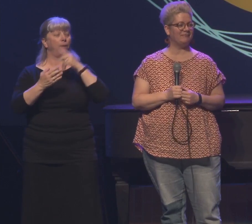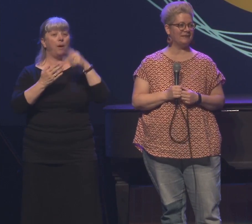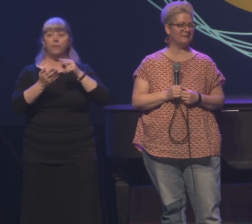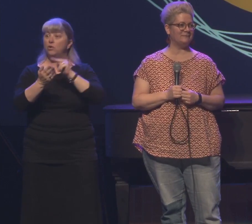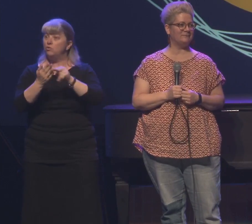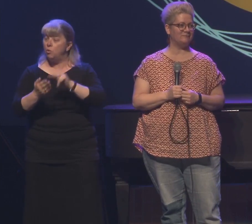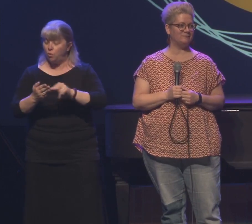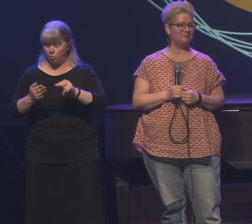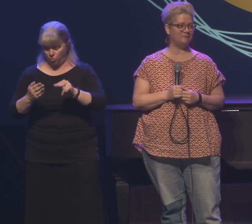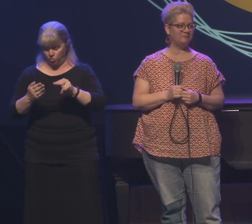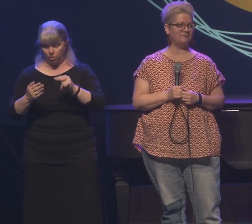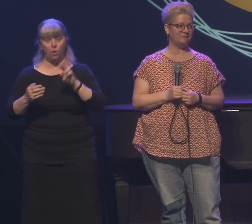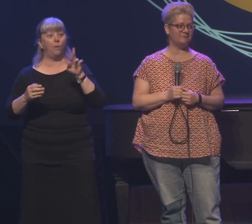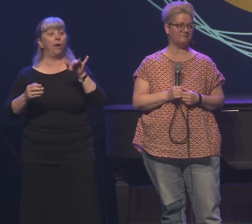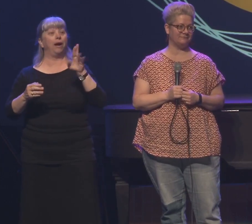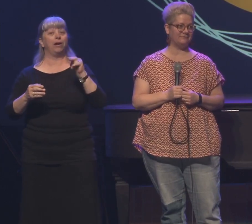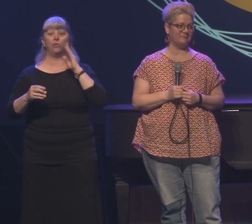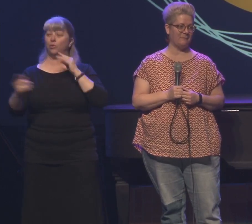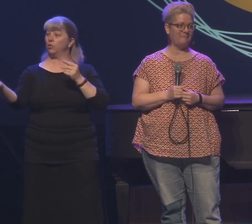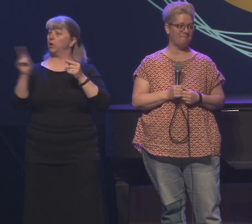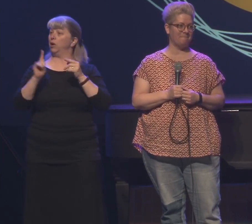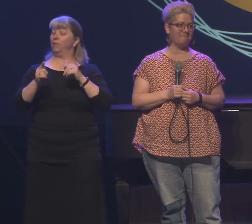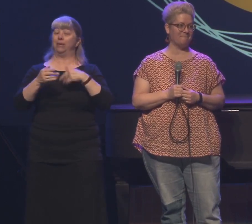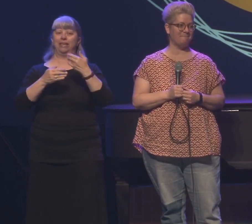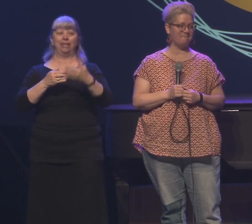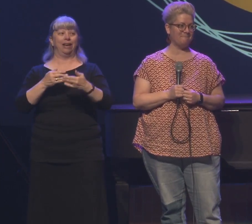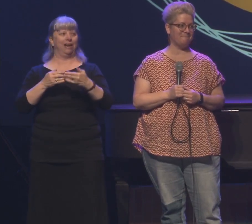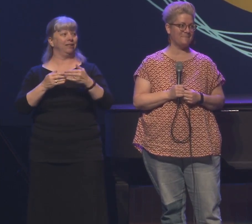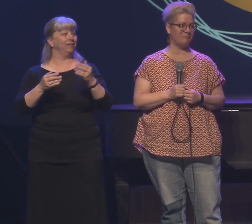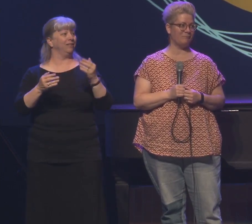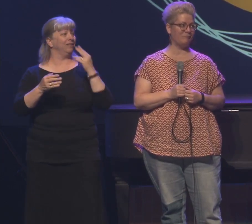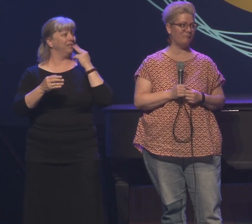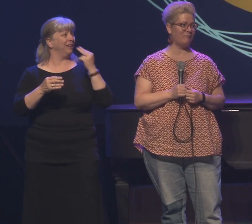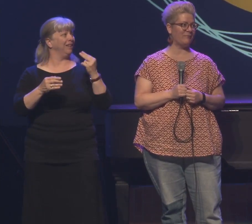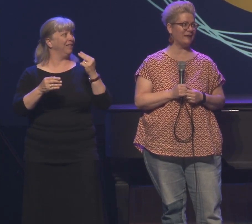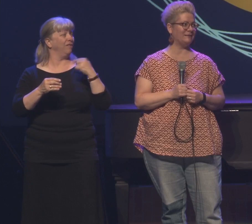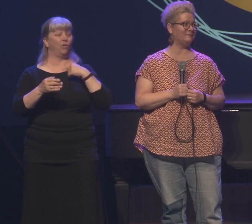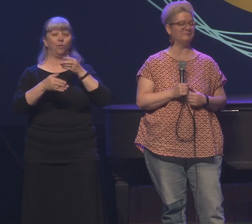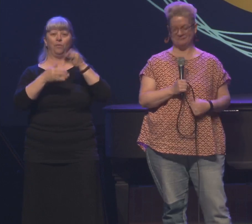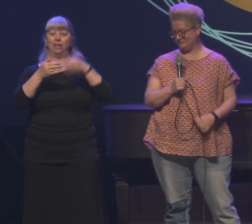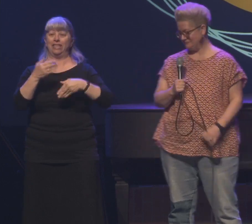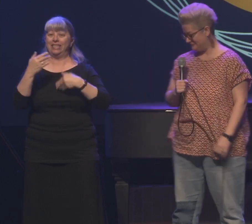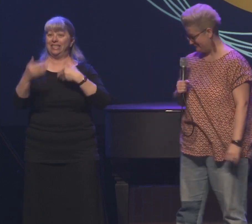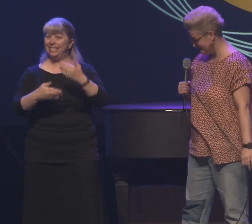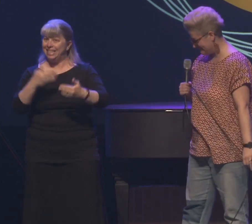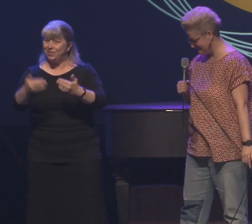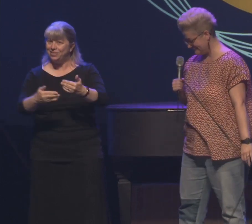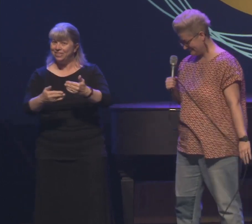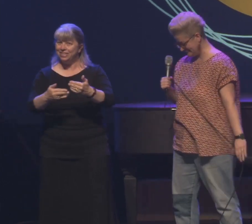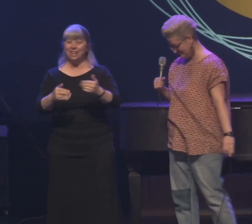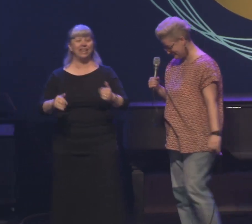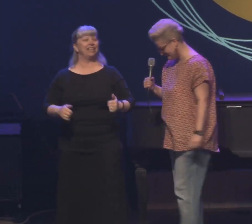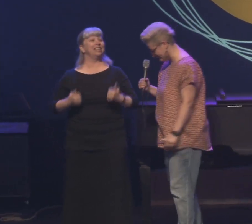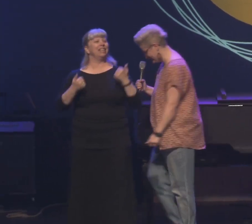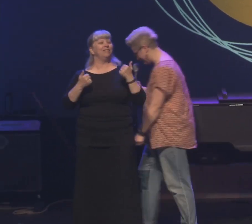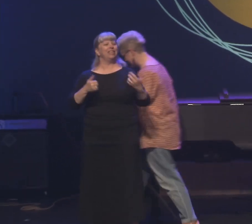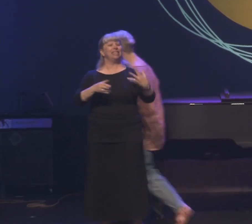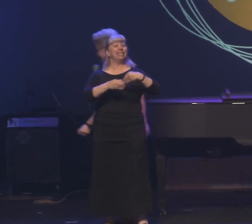notes. Ryan Howell's going to be out with our next installment of our weekend series, Living in Hope.